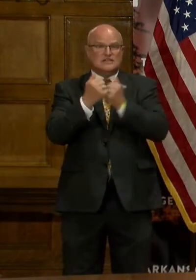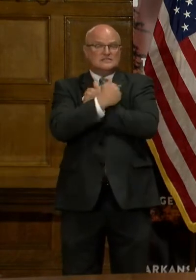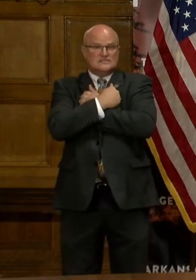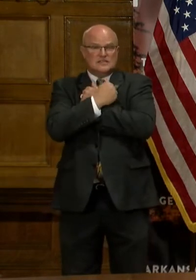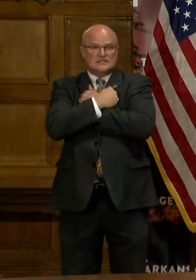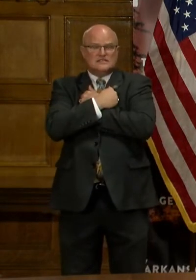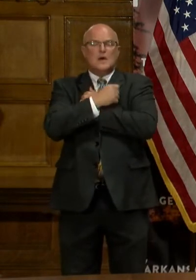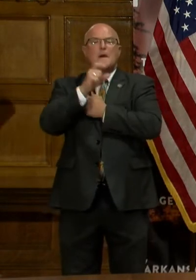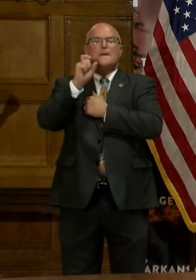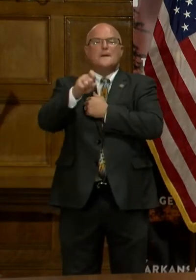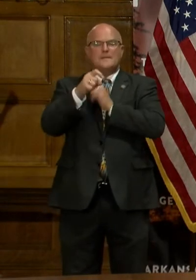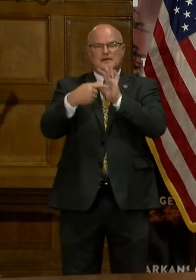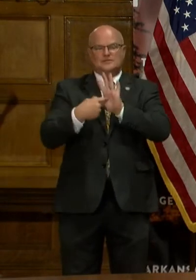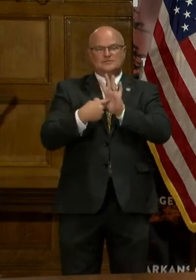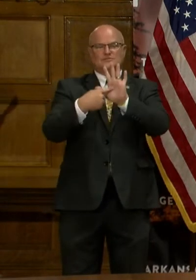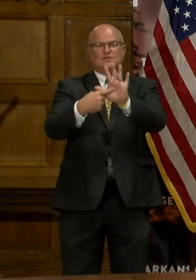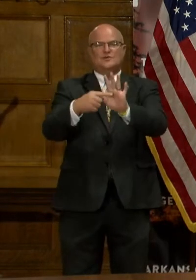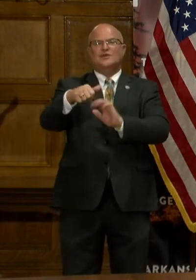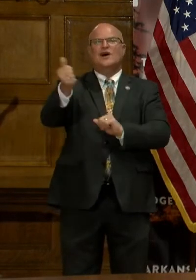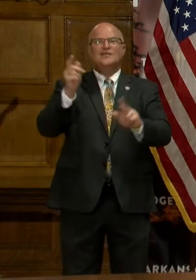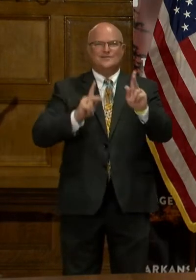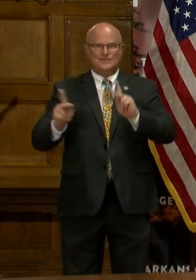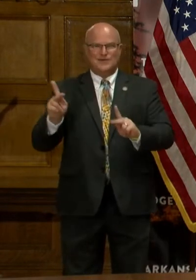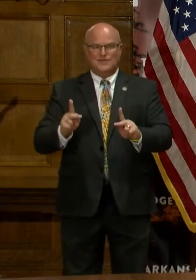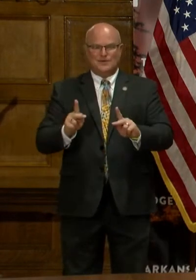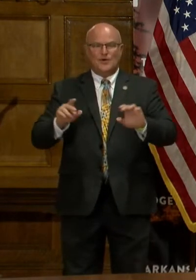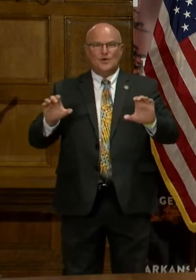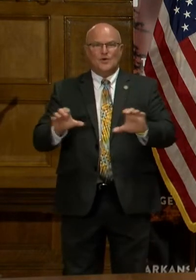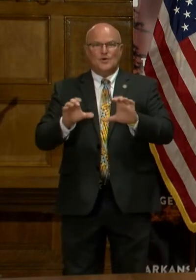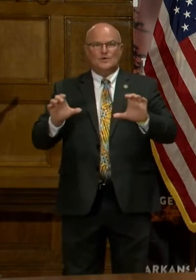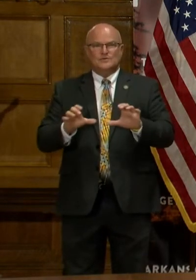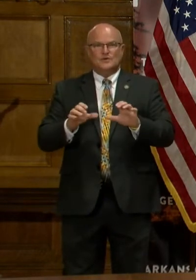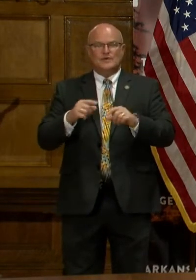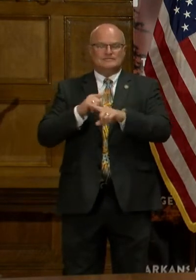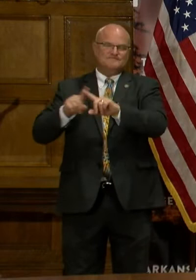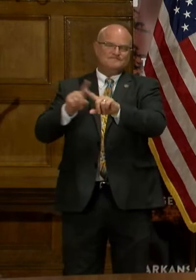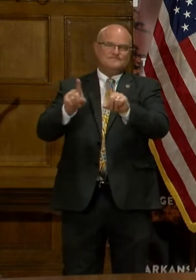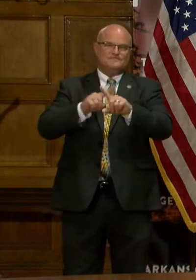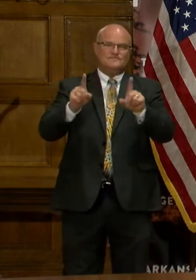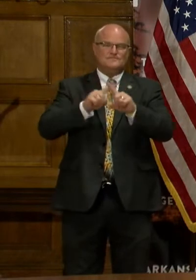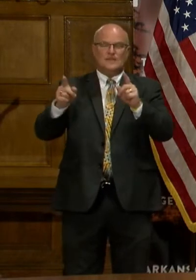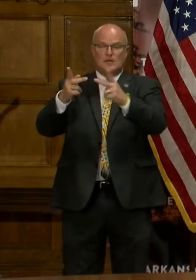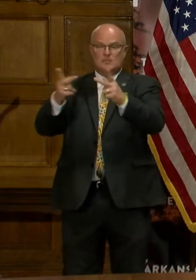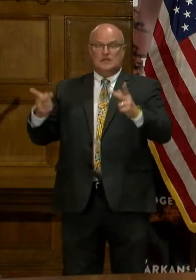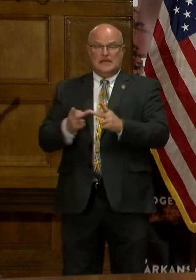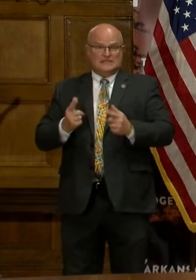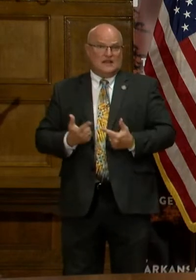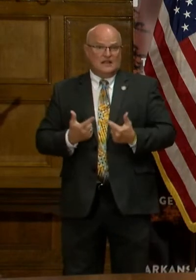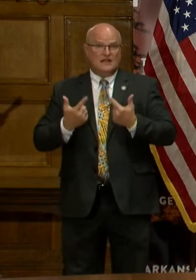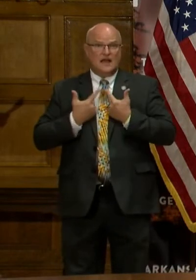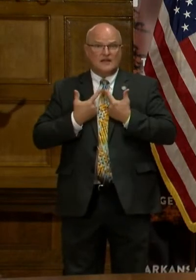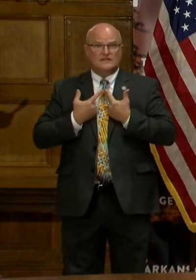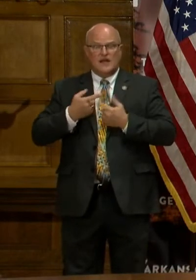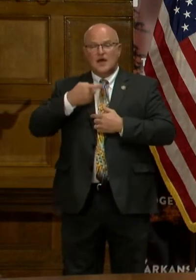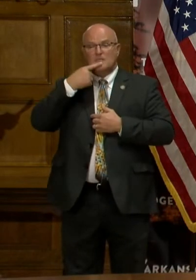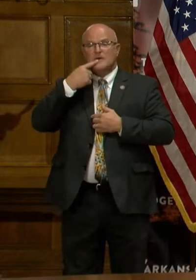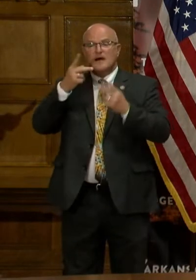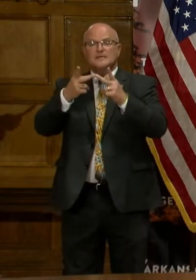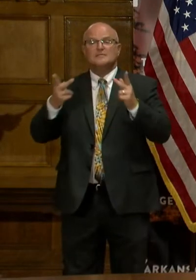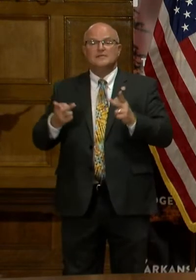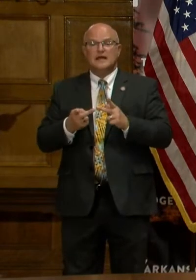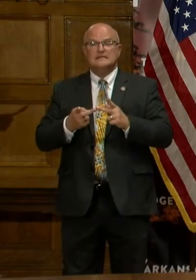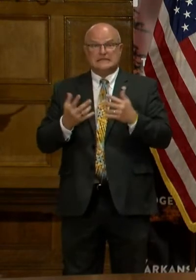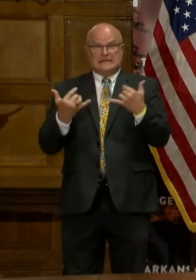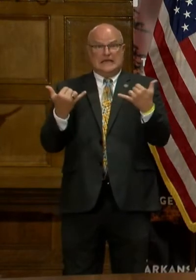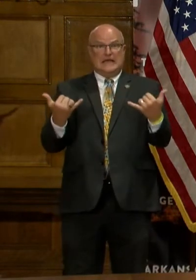we have to extend to other people when we are going about in the various public settings of our life. And now it even is